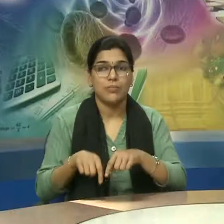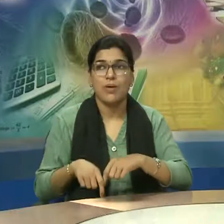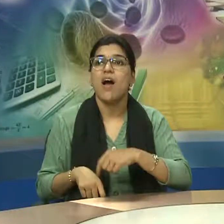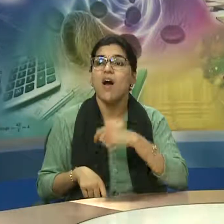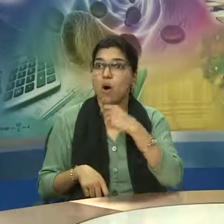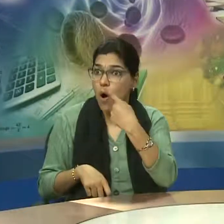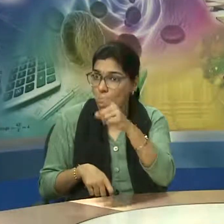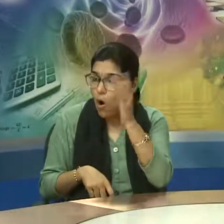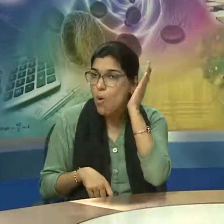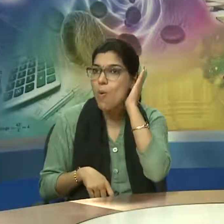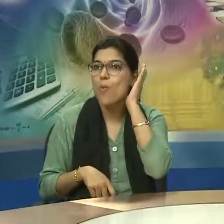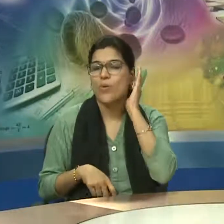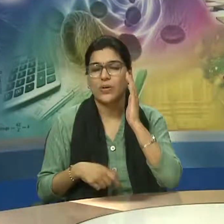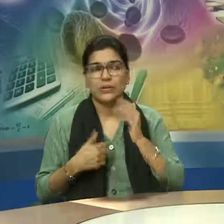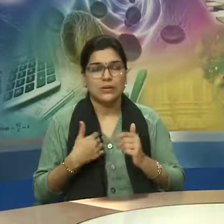we don't want